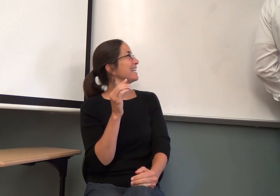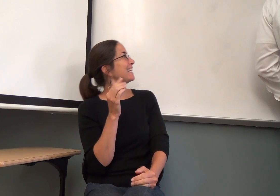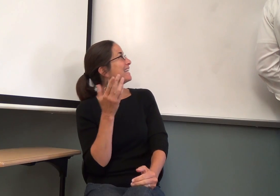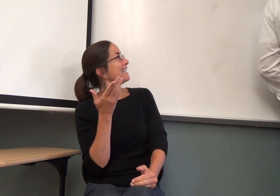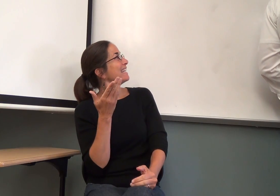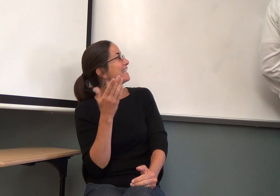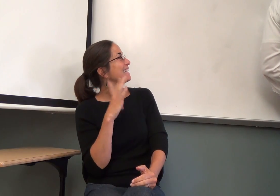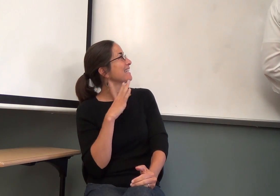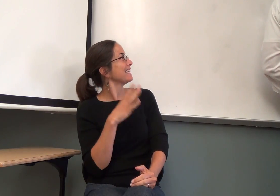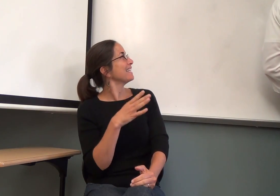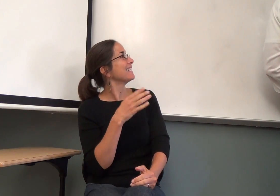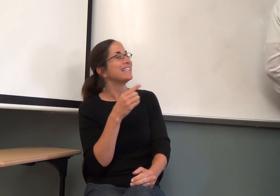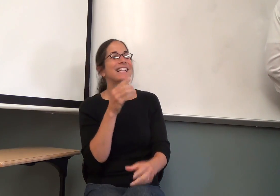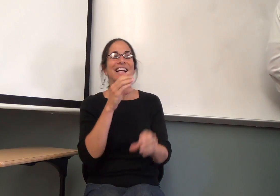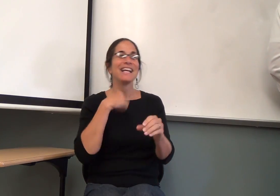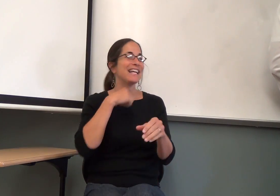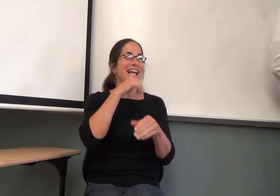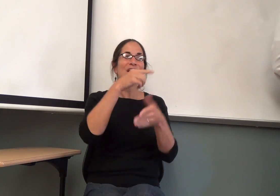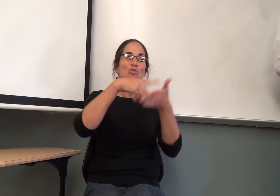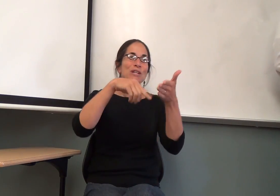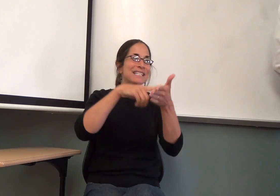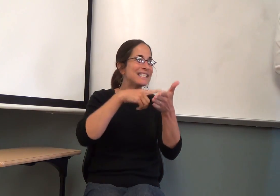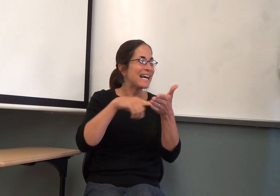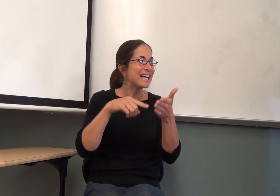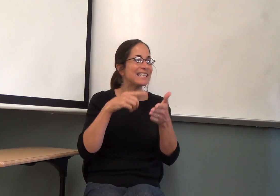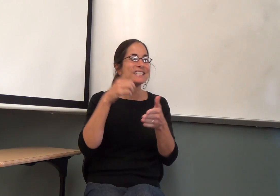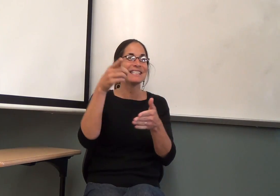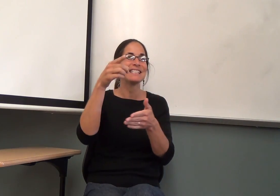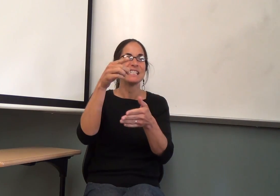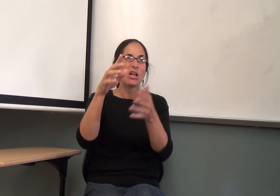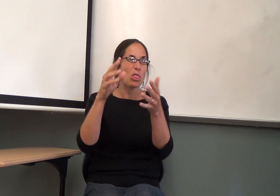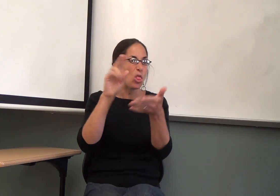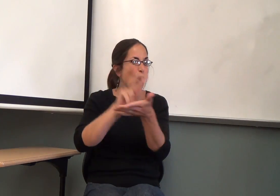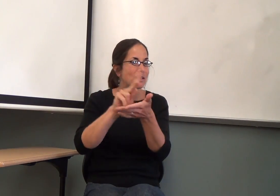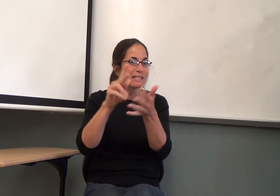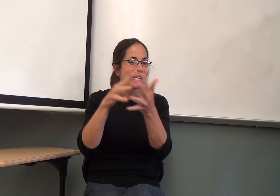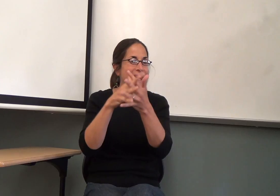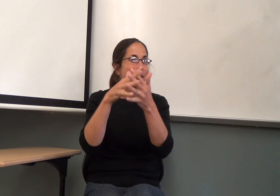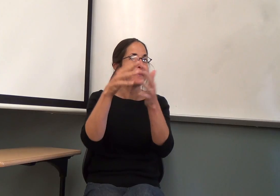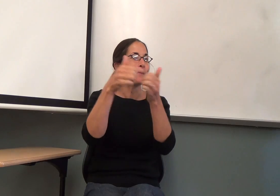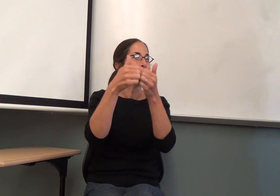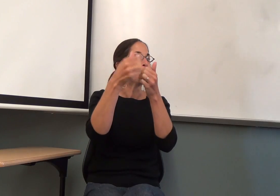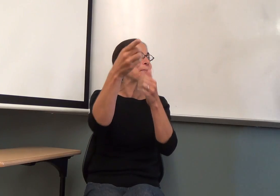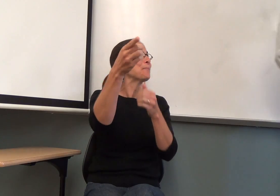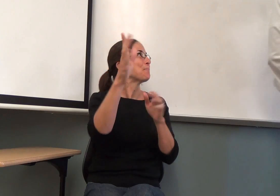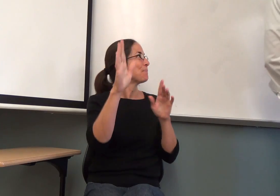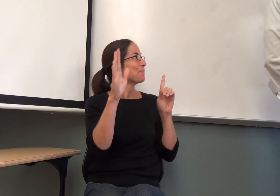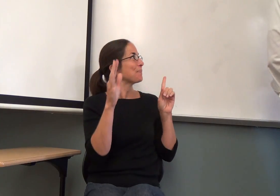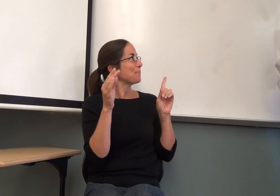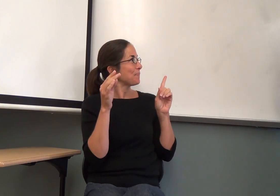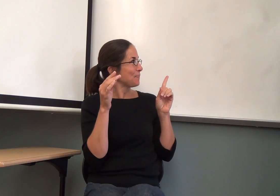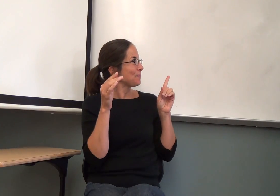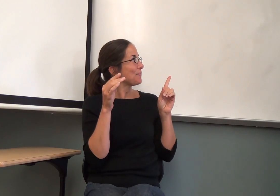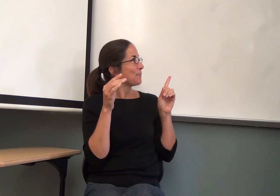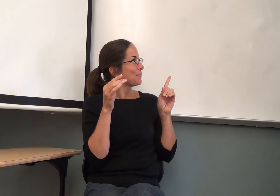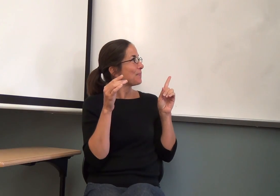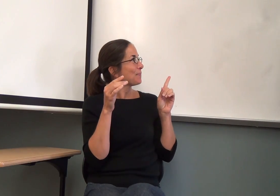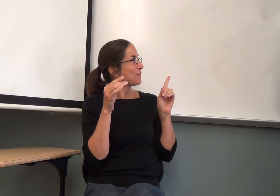needed. There's no criticism here. and we lost. It's only to look at something that